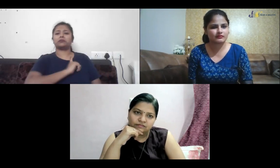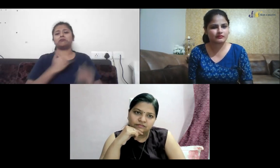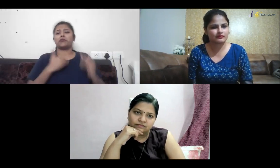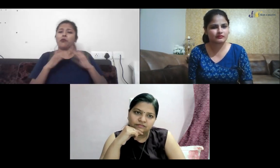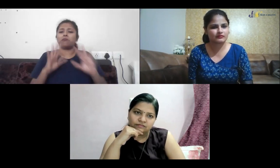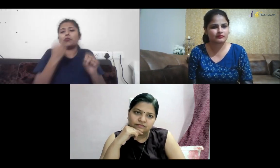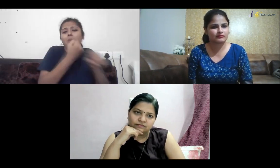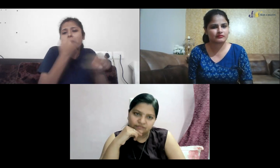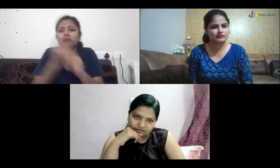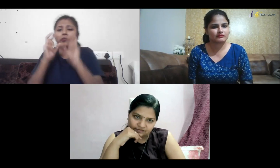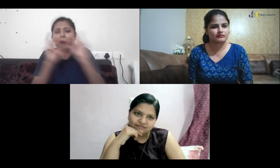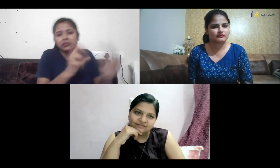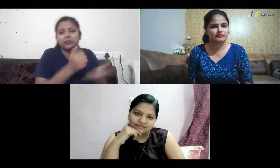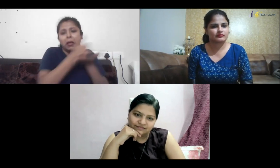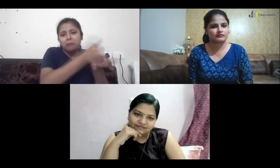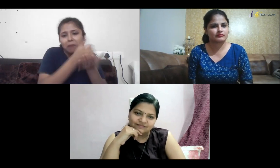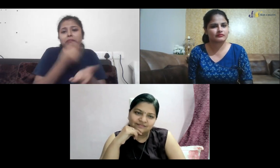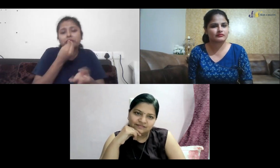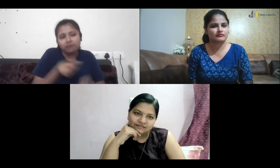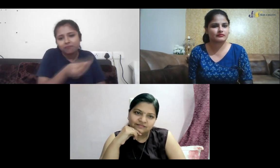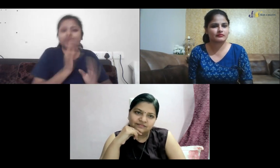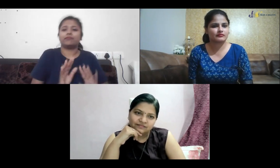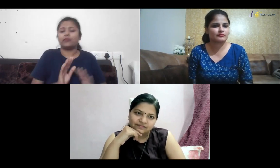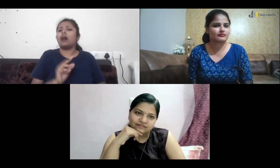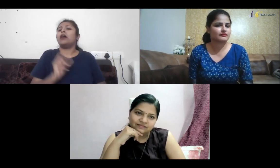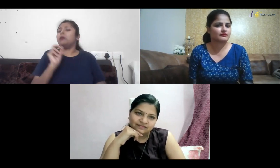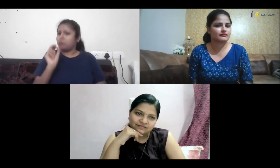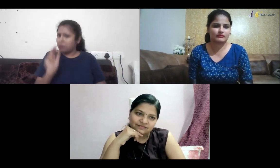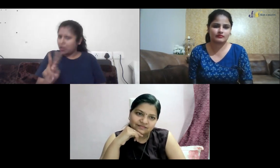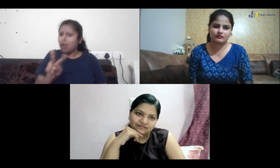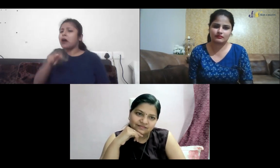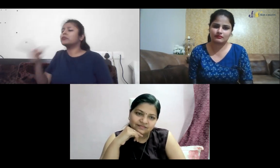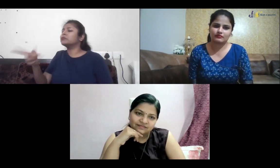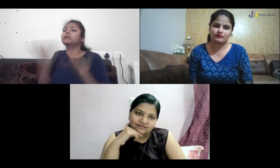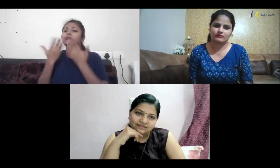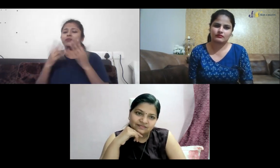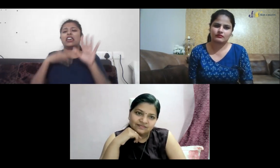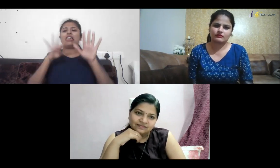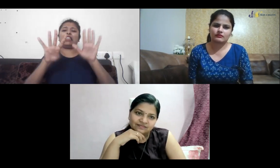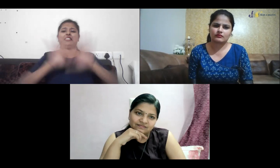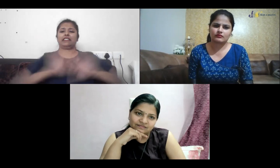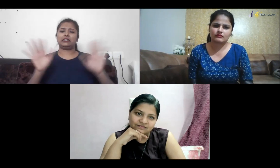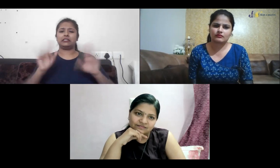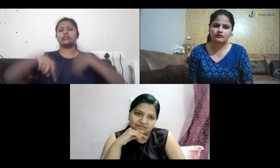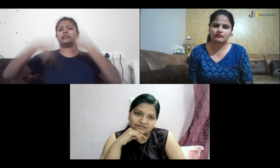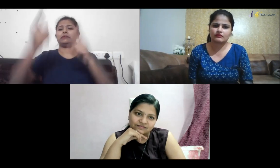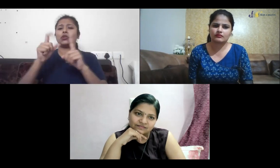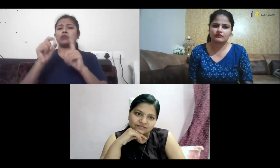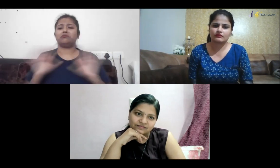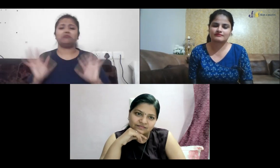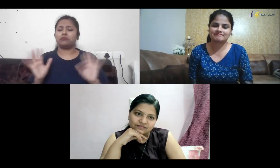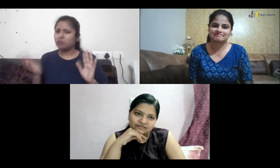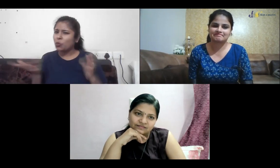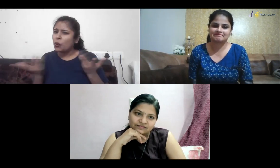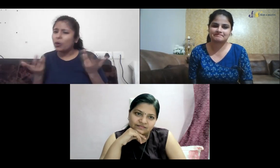10th? So they were saying my I have a responsibility to feed my family, and also I was working home. But you